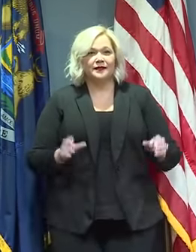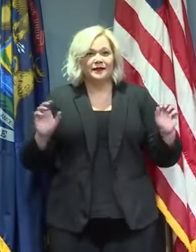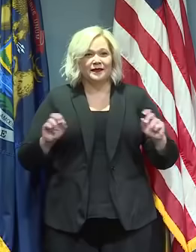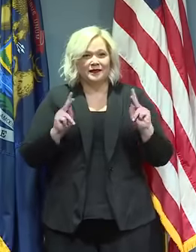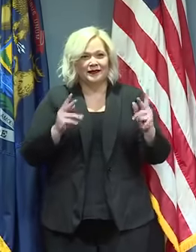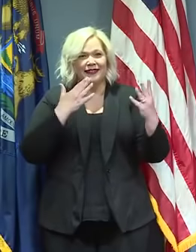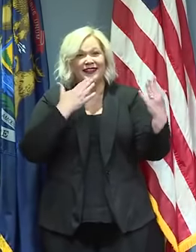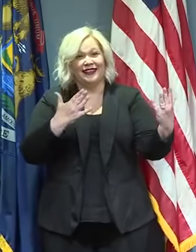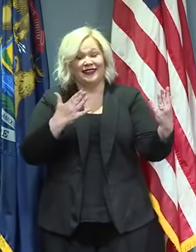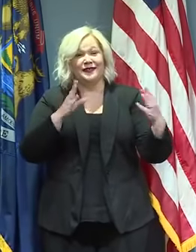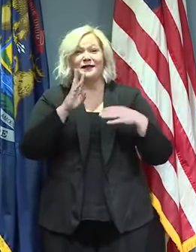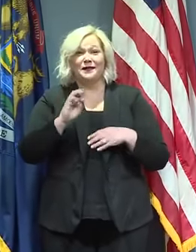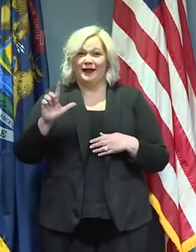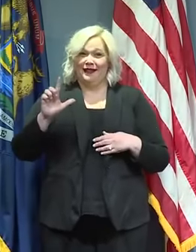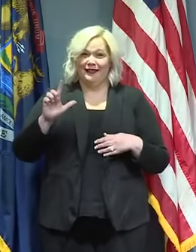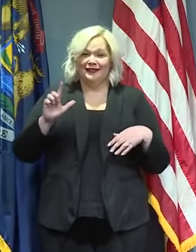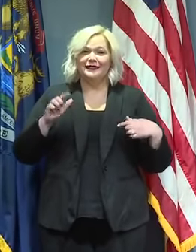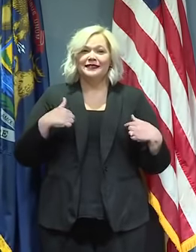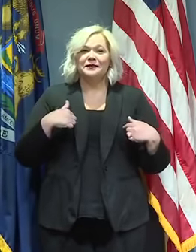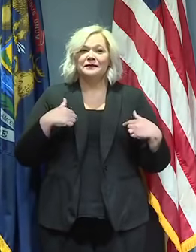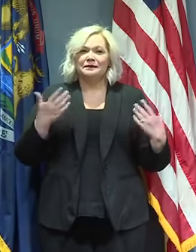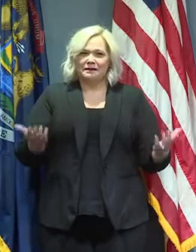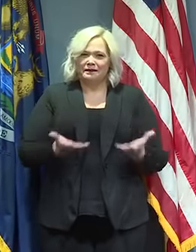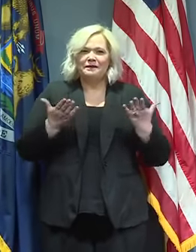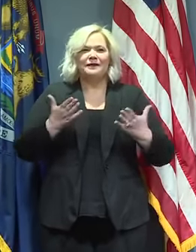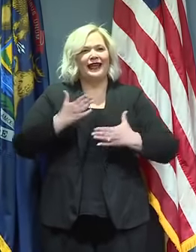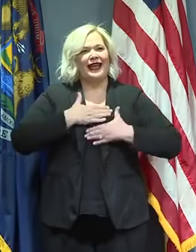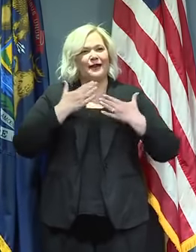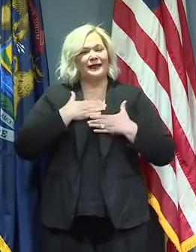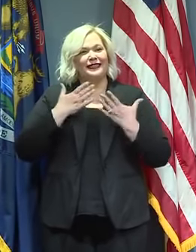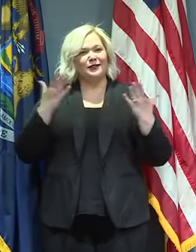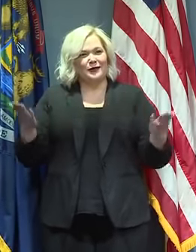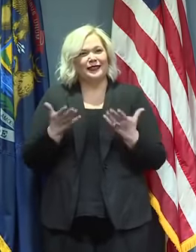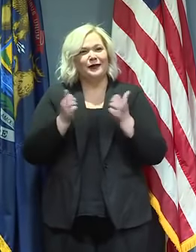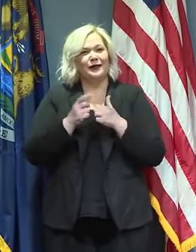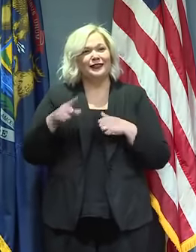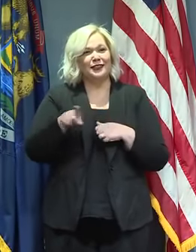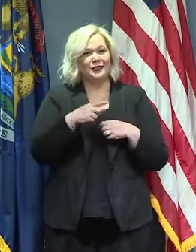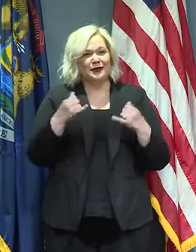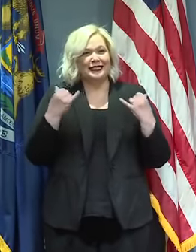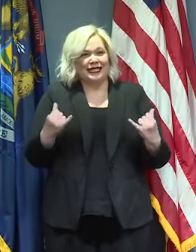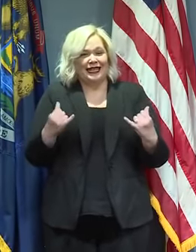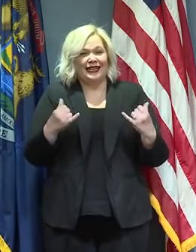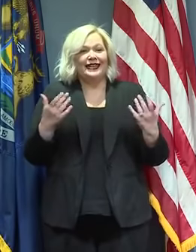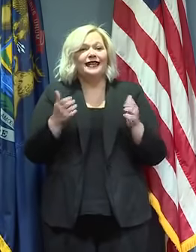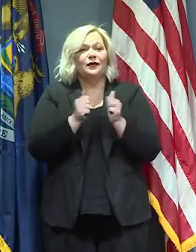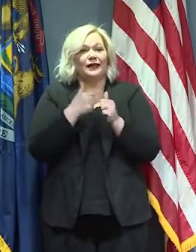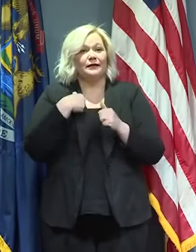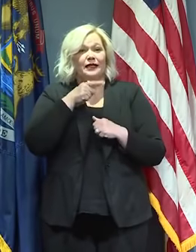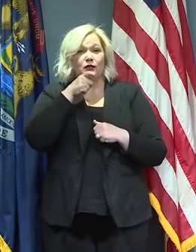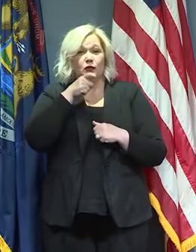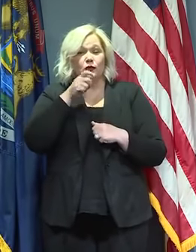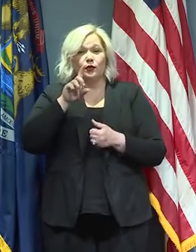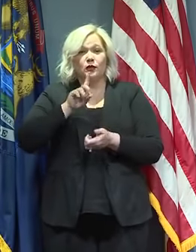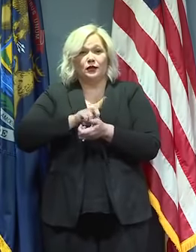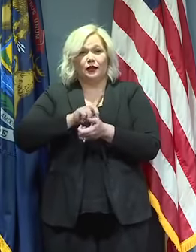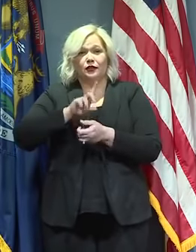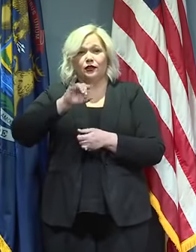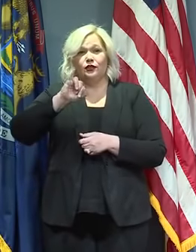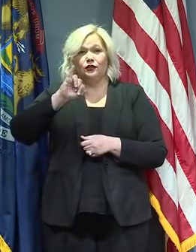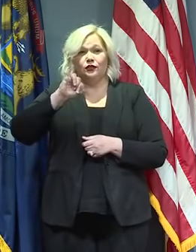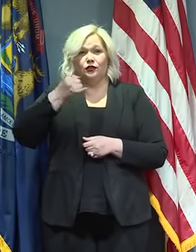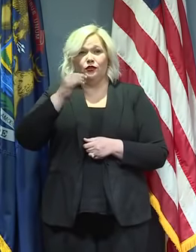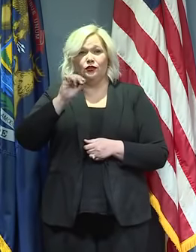All right, thank you. Well, I am pleased to be coming to you today with Dr. Janae Caldoun, our